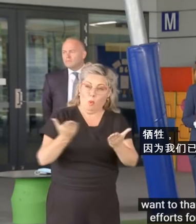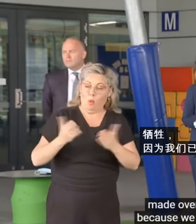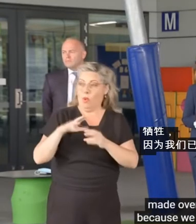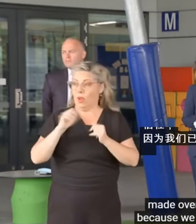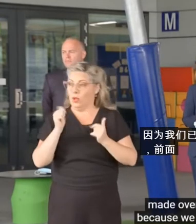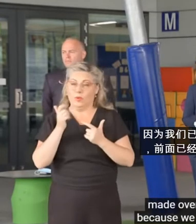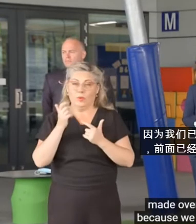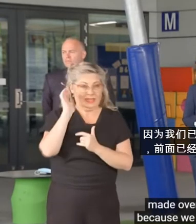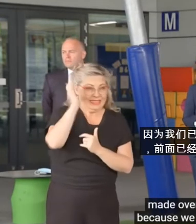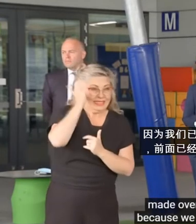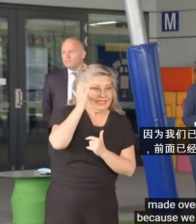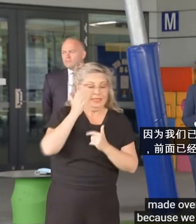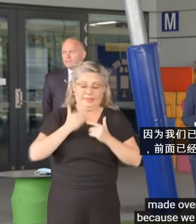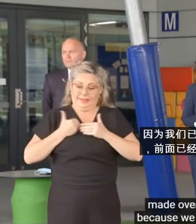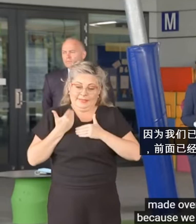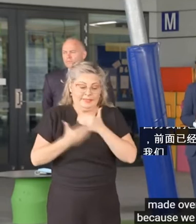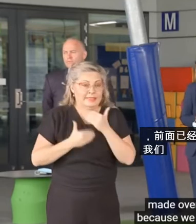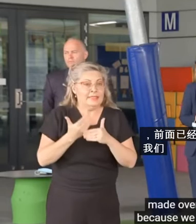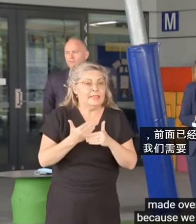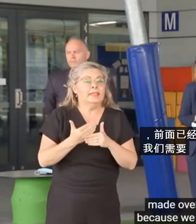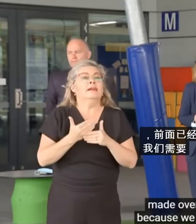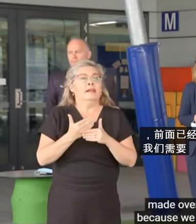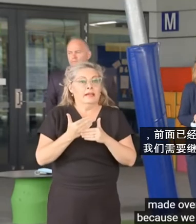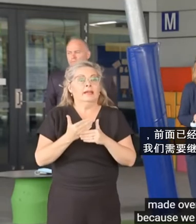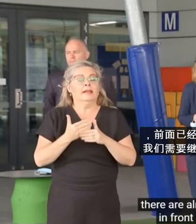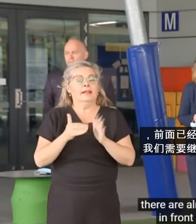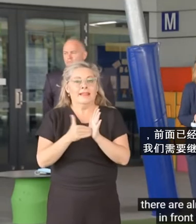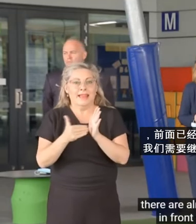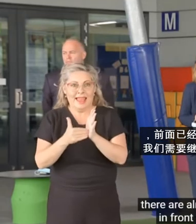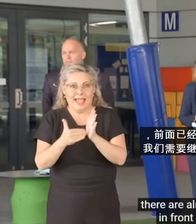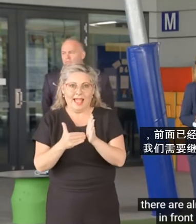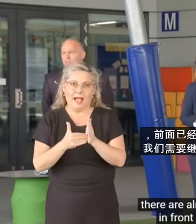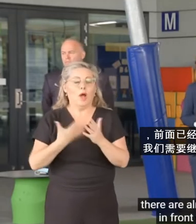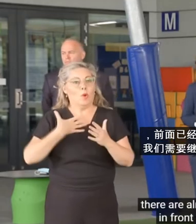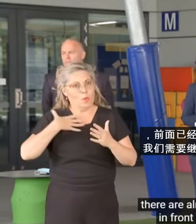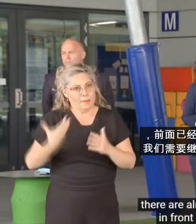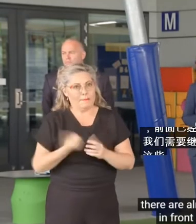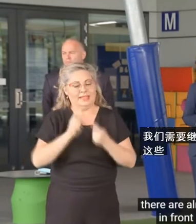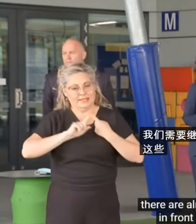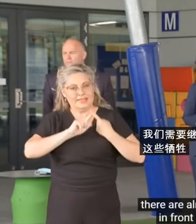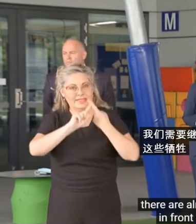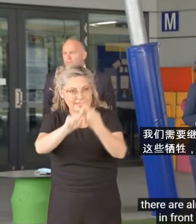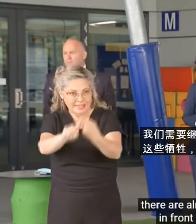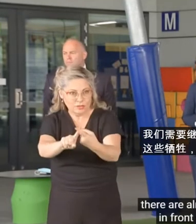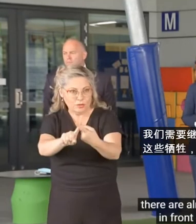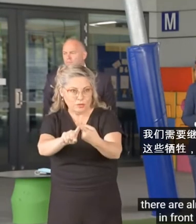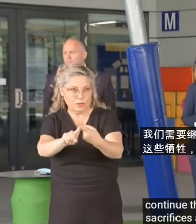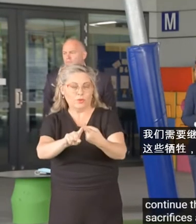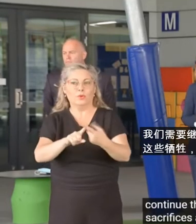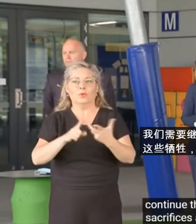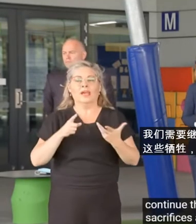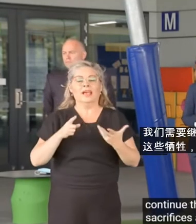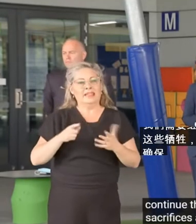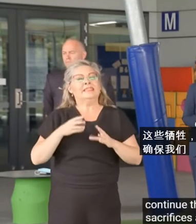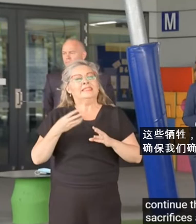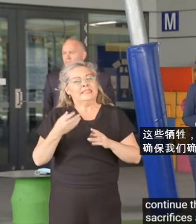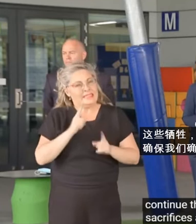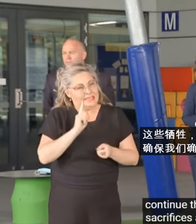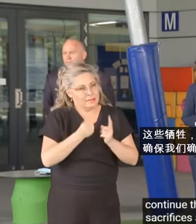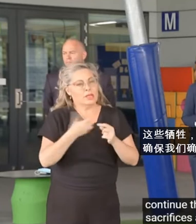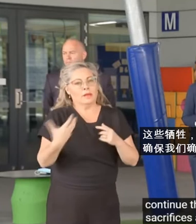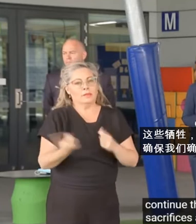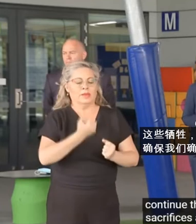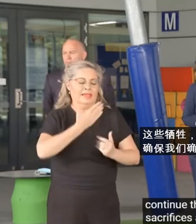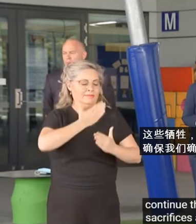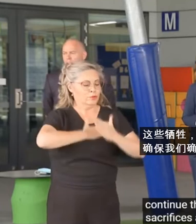2022. There are already pleasing signs in front of us, but we need to continue that effort and those sacrifices, and that will ensure that we